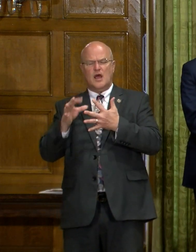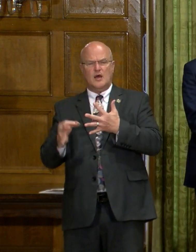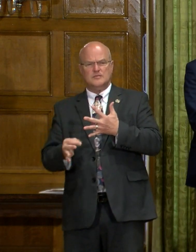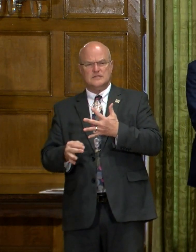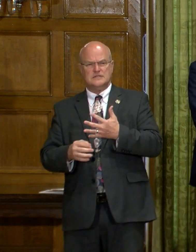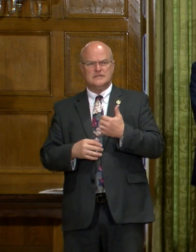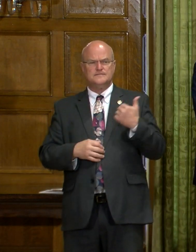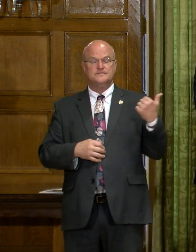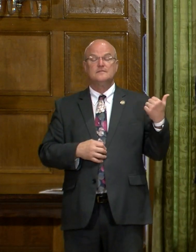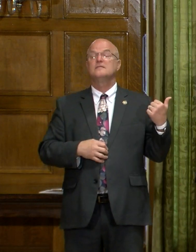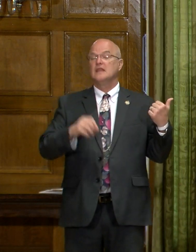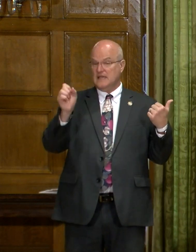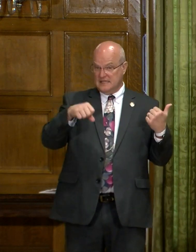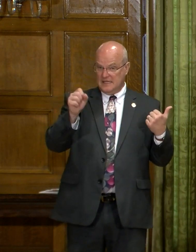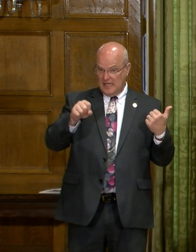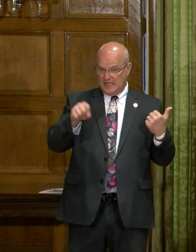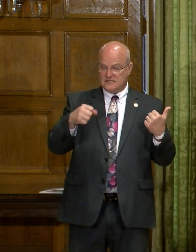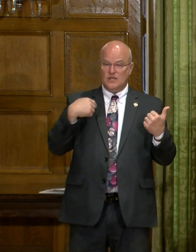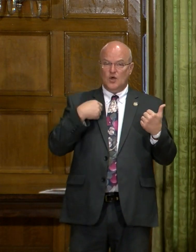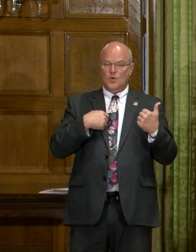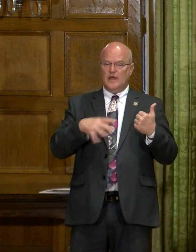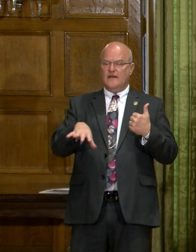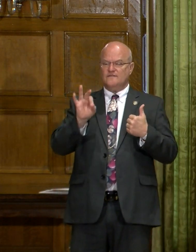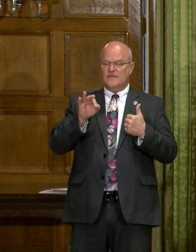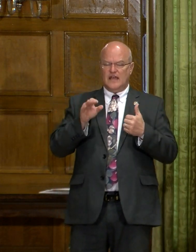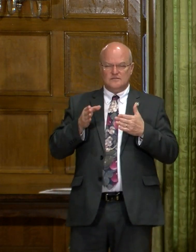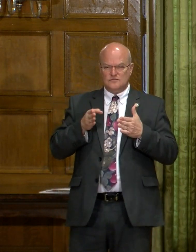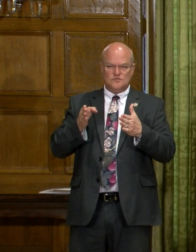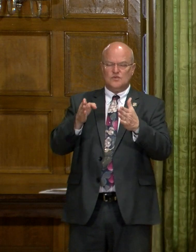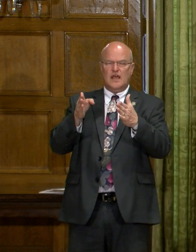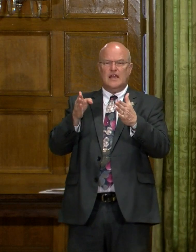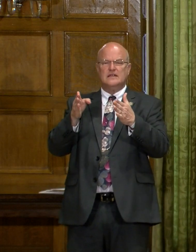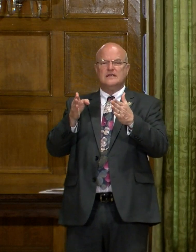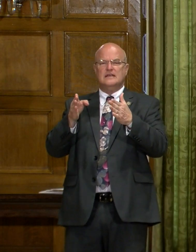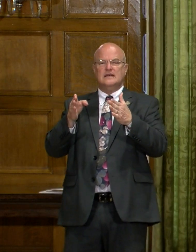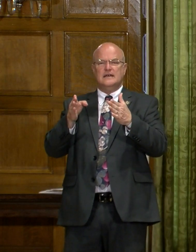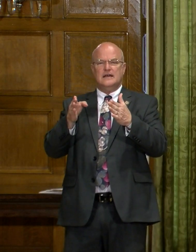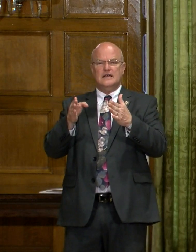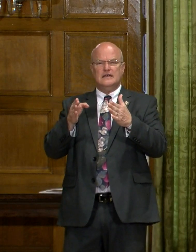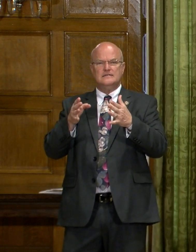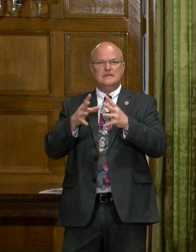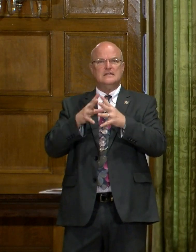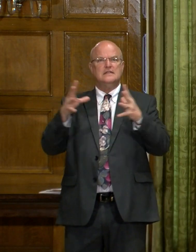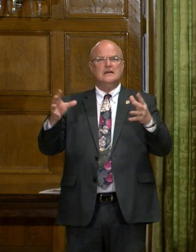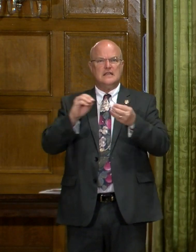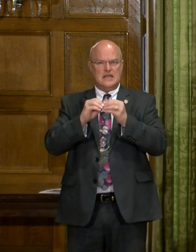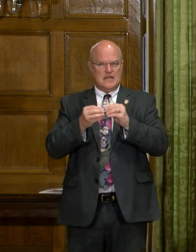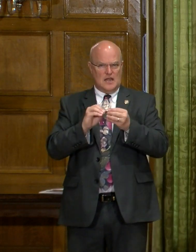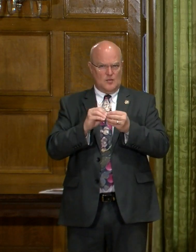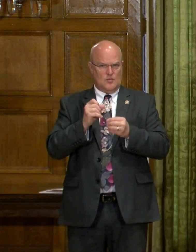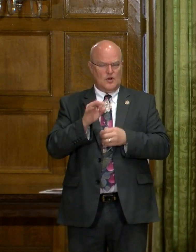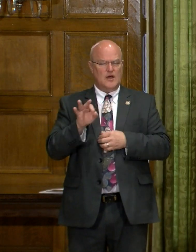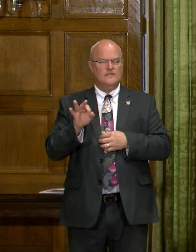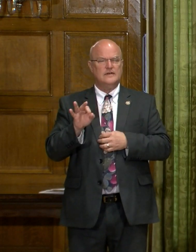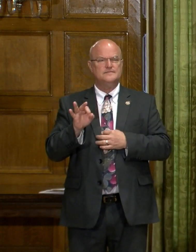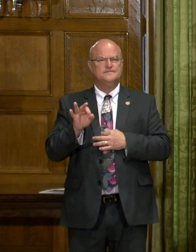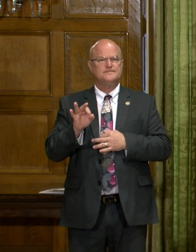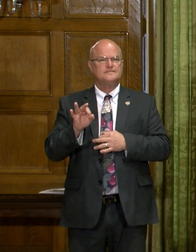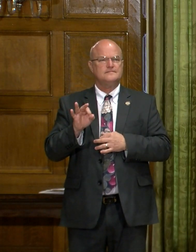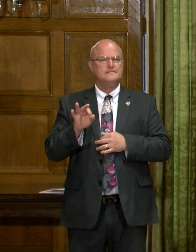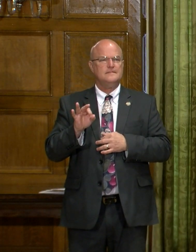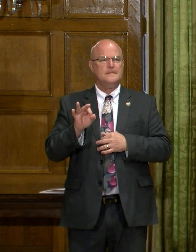The answer to that question is yes. And in fact, we have fast-tracked a substantial number